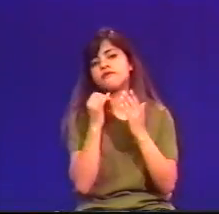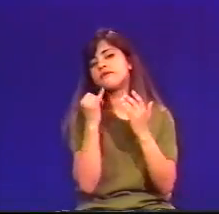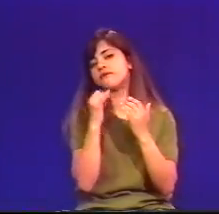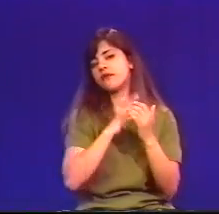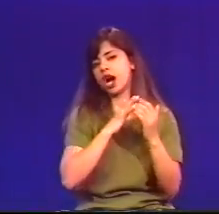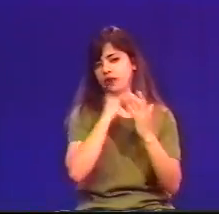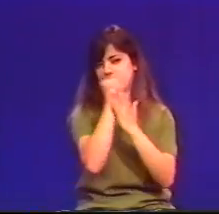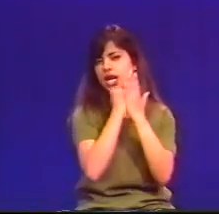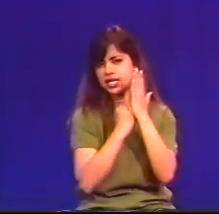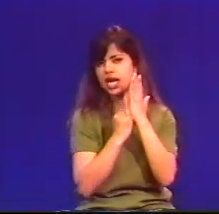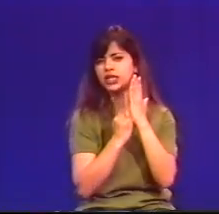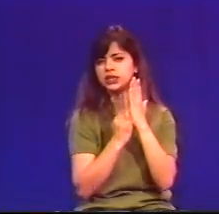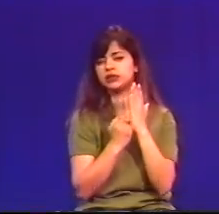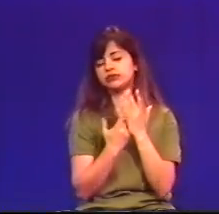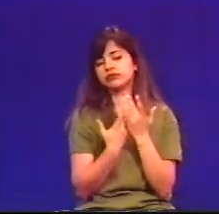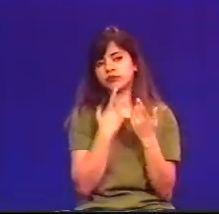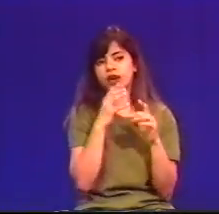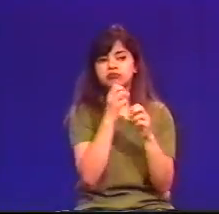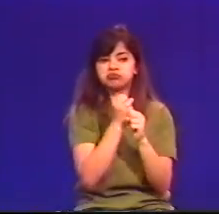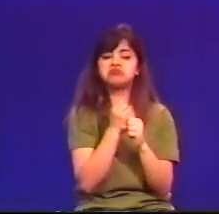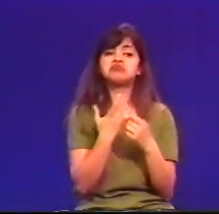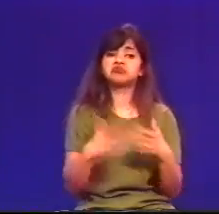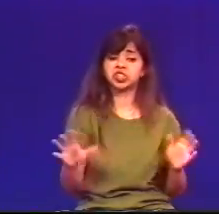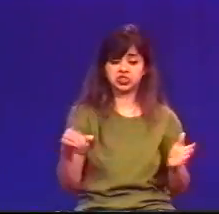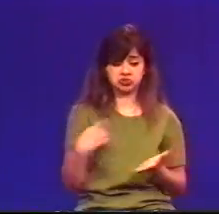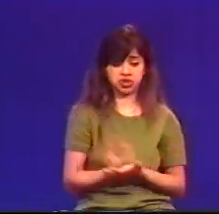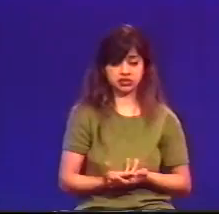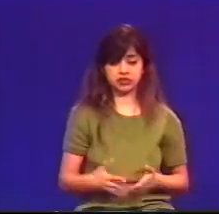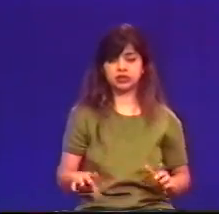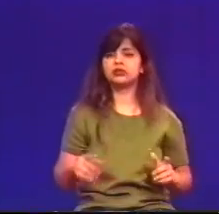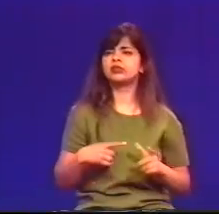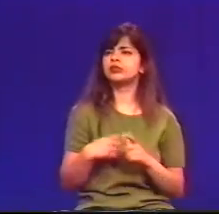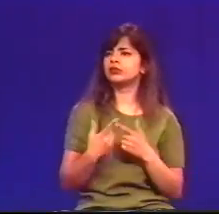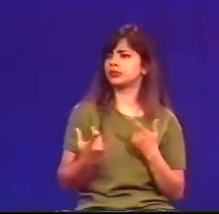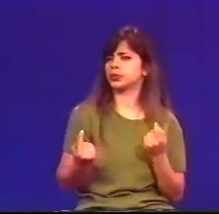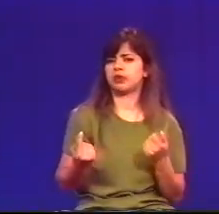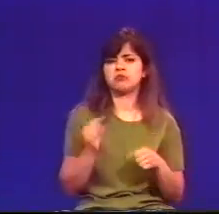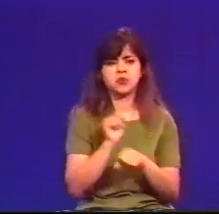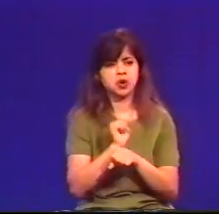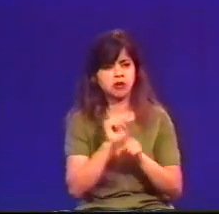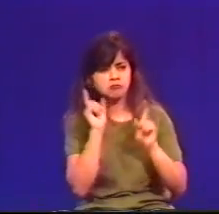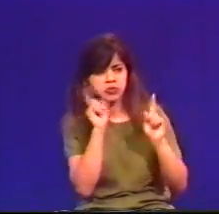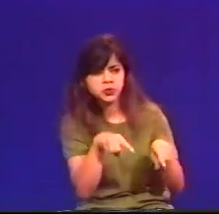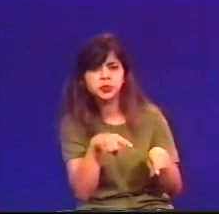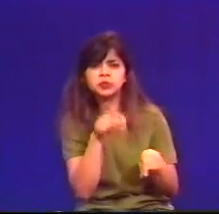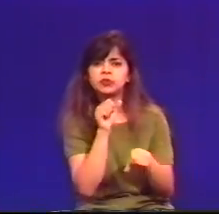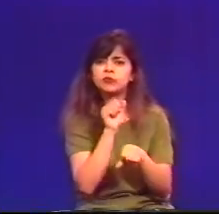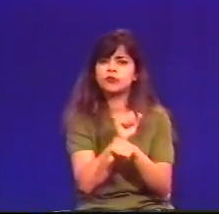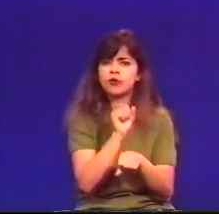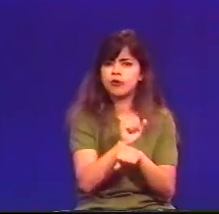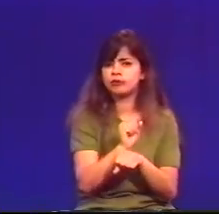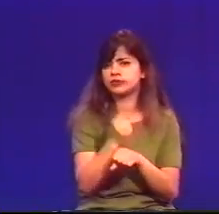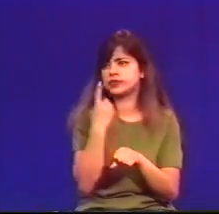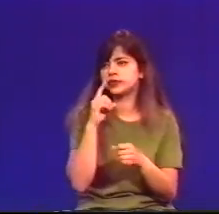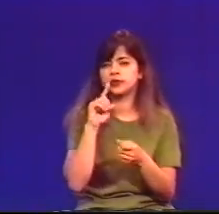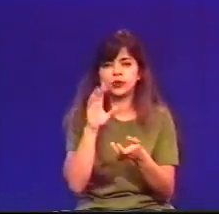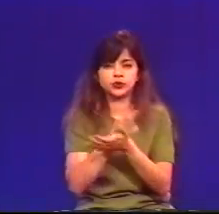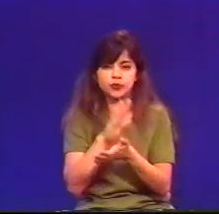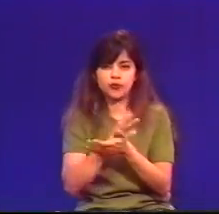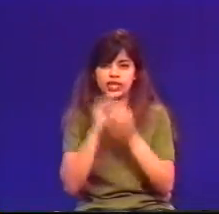So I graduated after 4 years with a diploma in art and began looking for a job. I worked for a